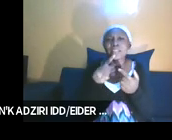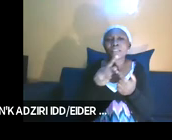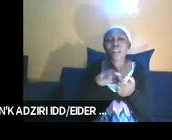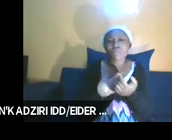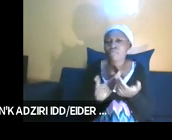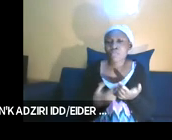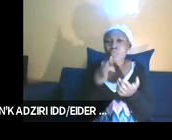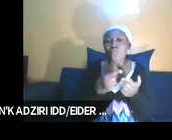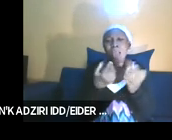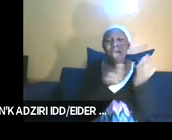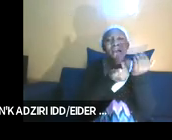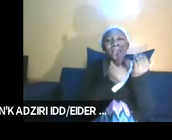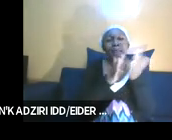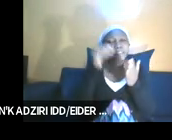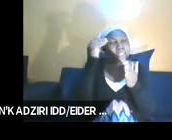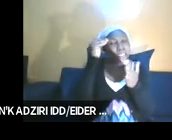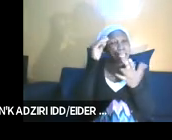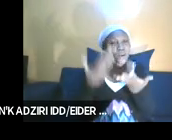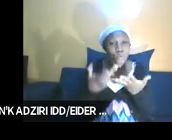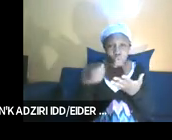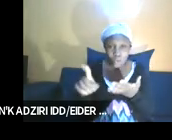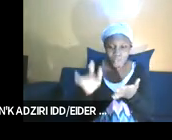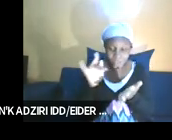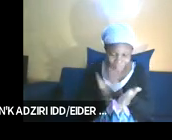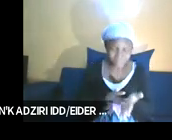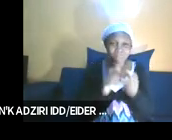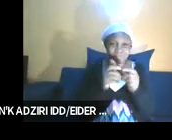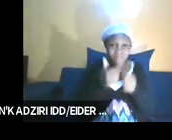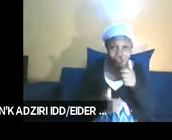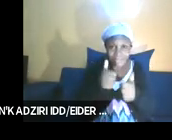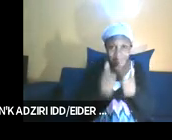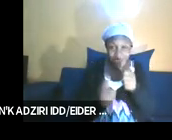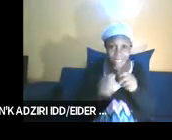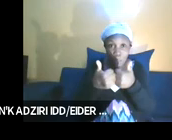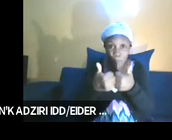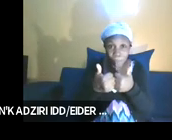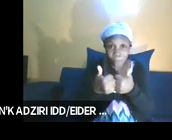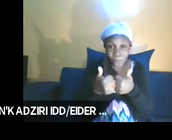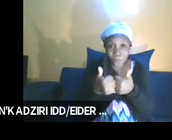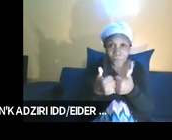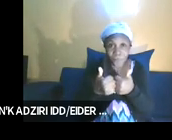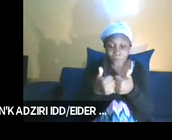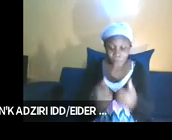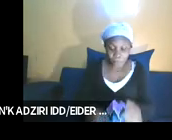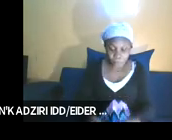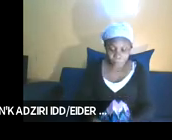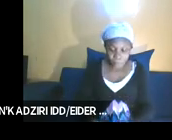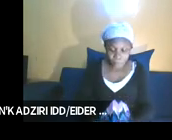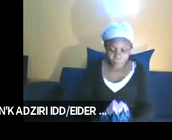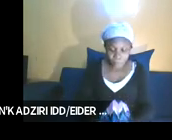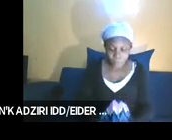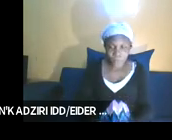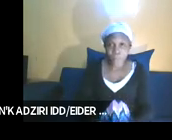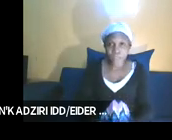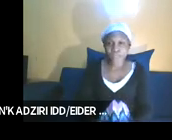enough bullet points, you can just enter and create more. And then we will start and dive into the discussion.